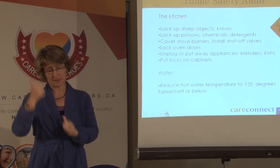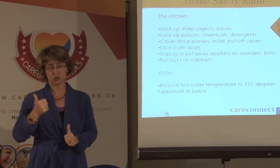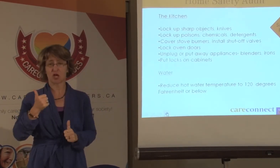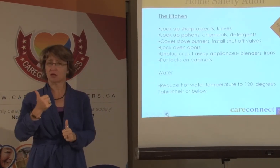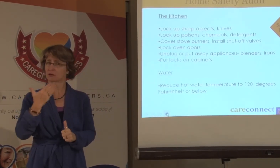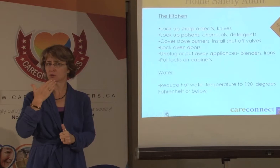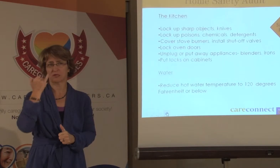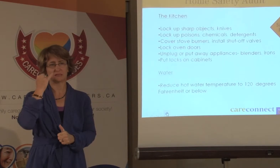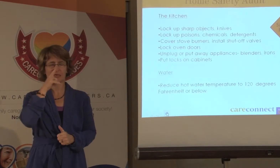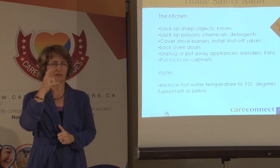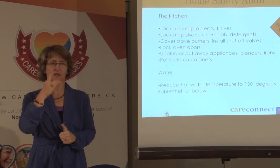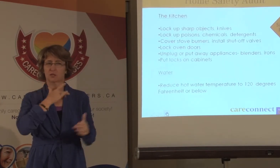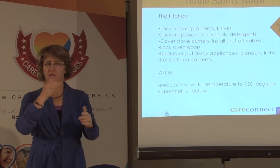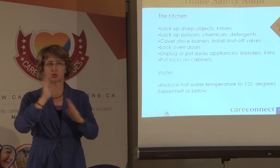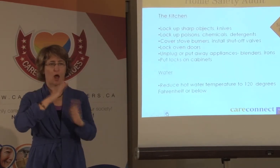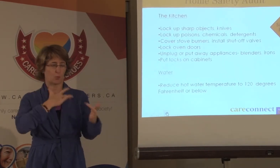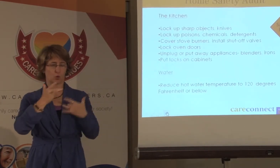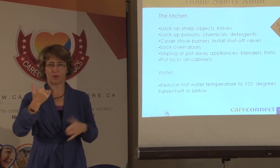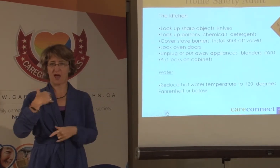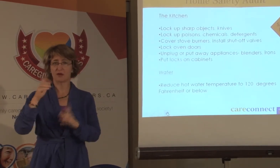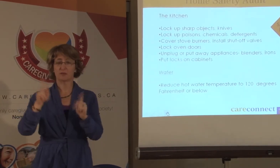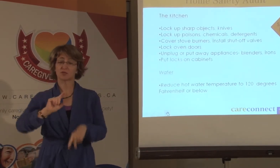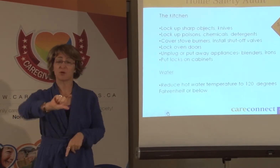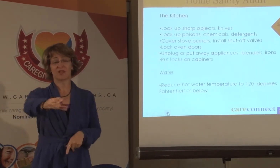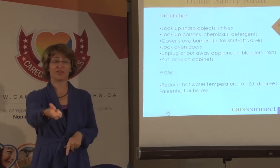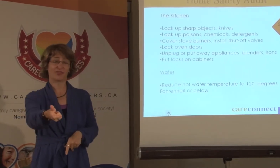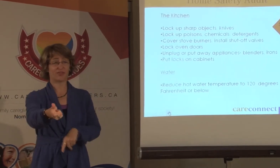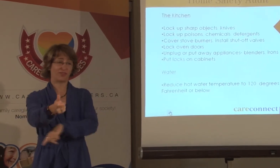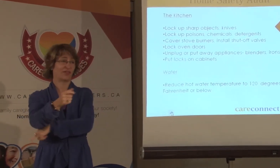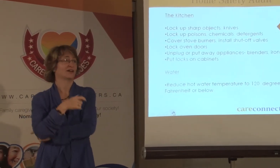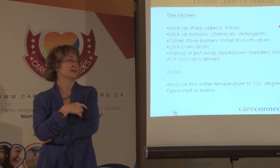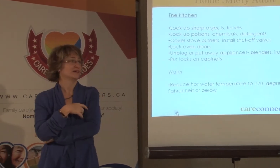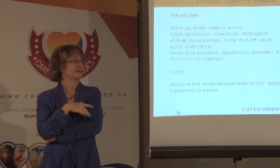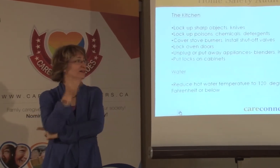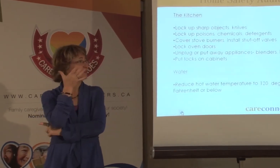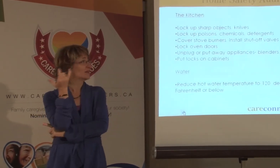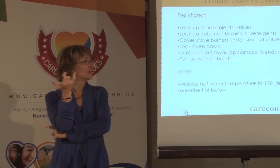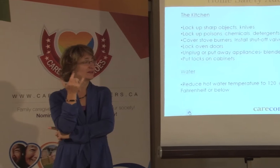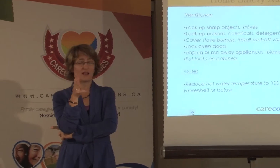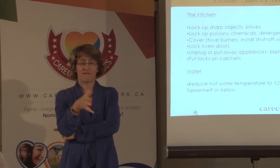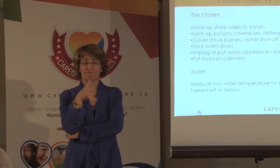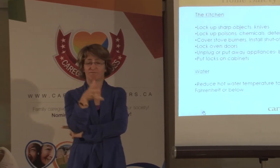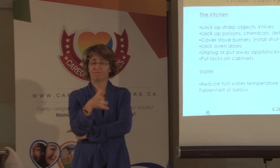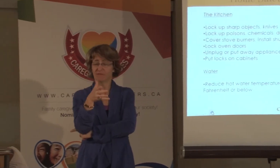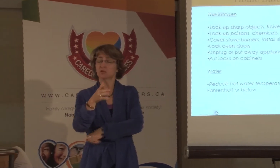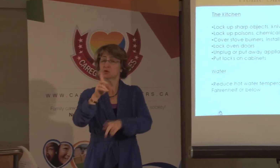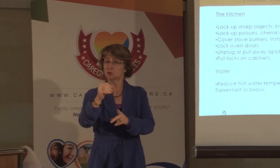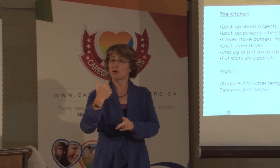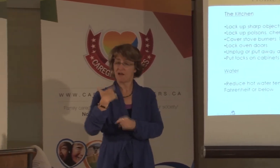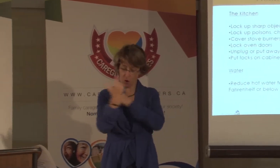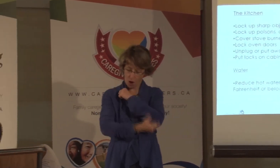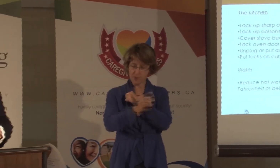because that's probably the biggest thing that we have, is that a senior puts the kettle or puts the pot on it and forgets to turn it off. So